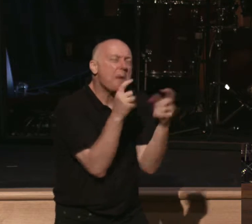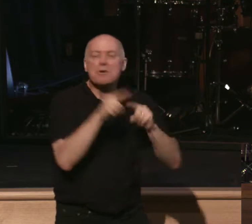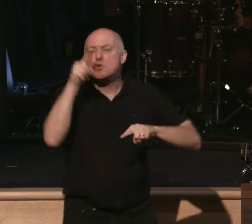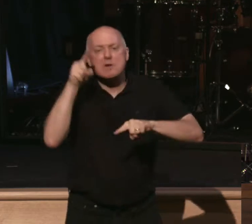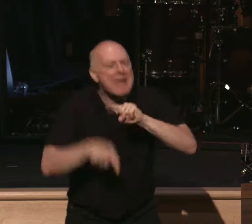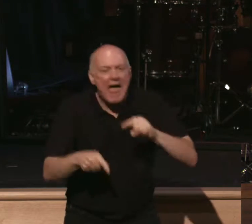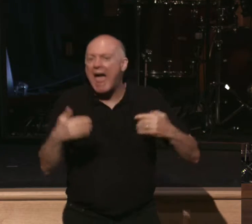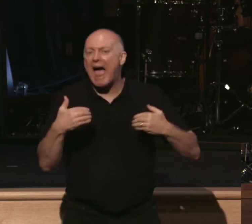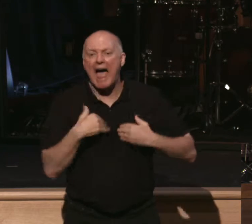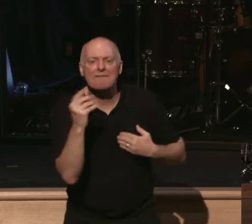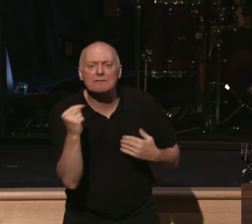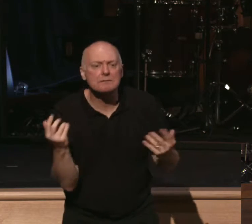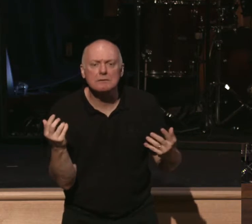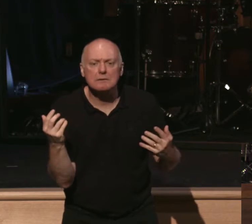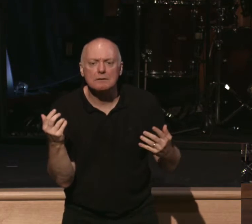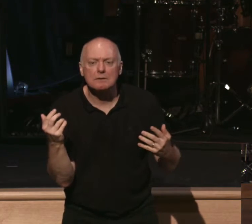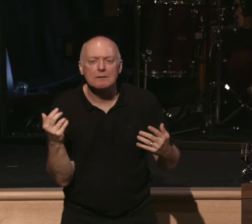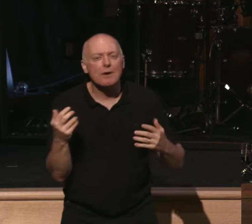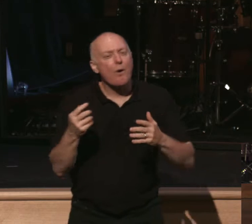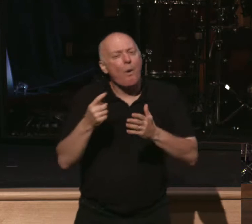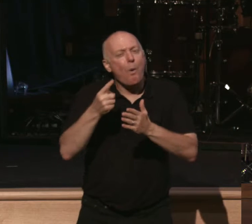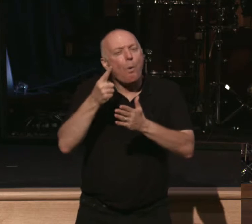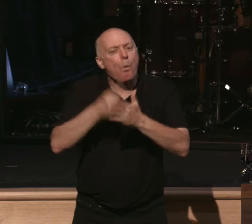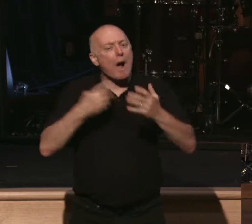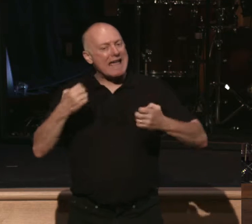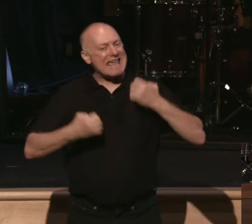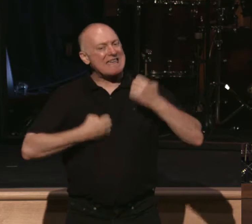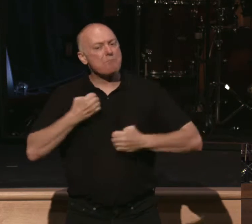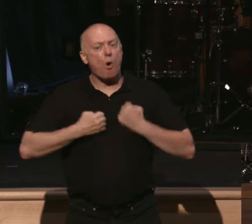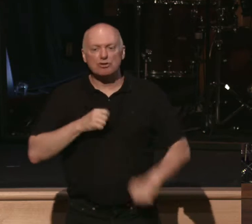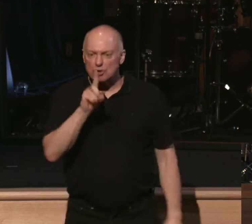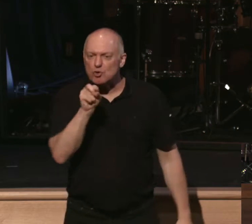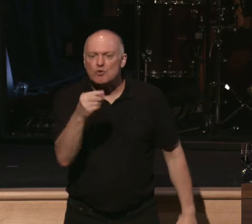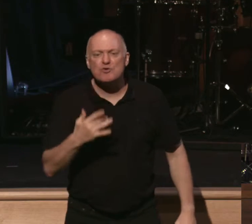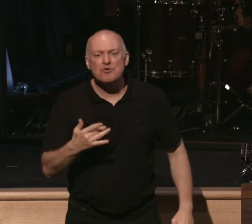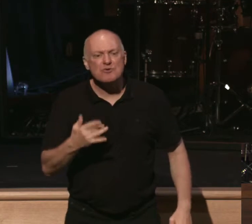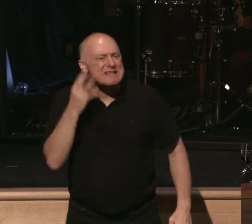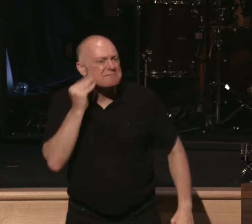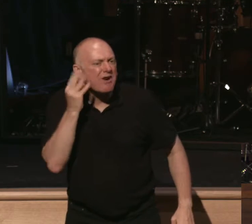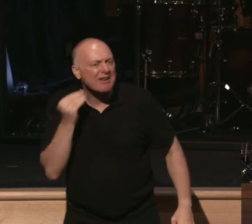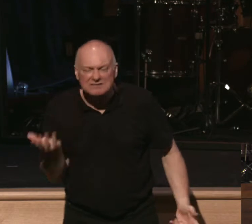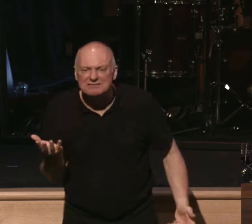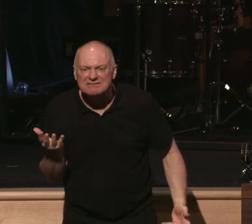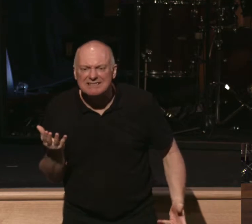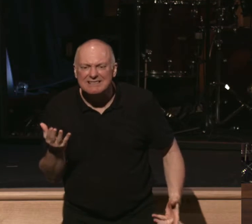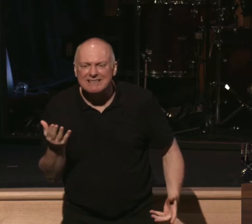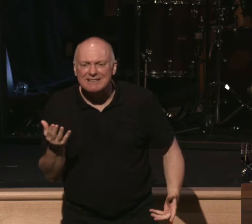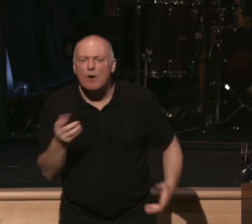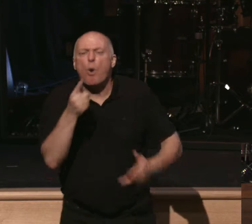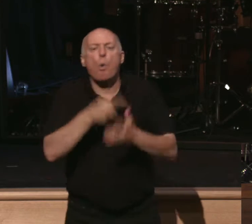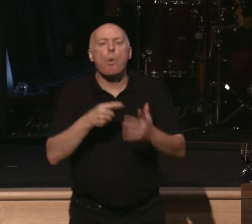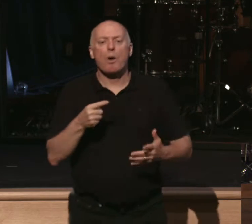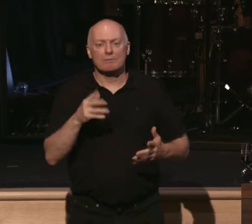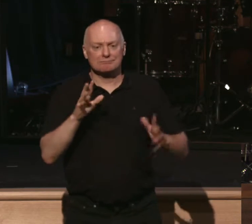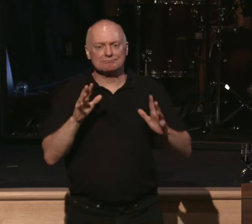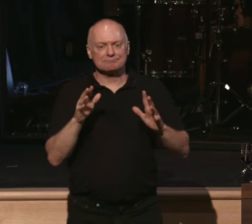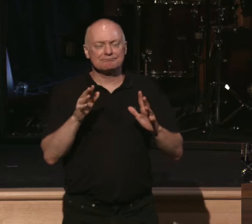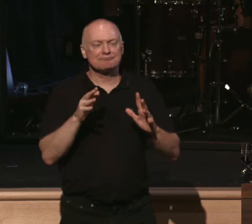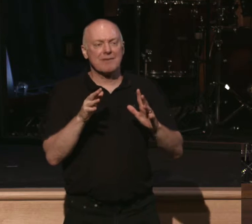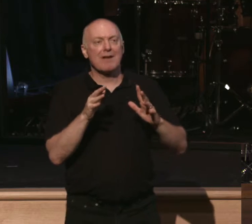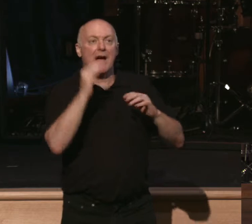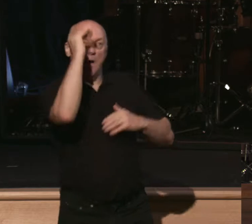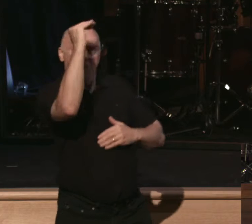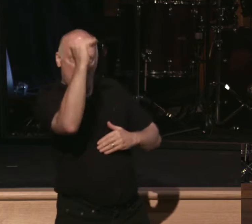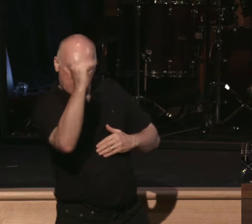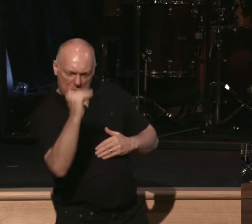you can't have them. What emotions do you experience in the middle column? I'm going to read them out and we can circle